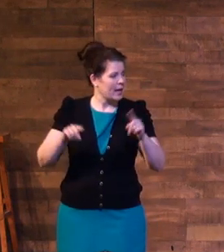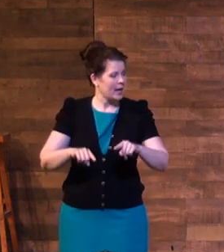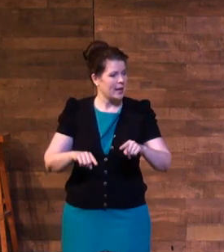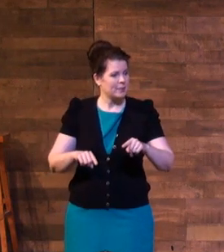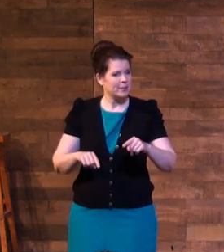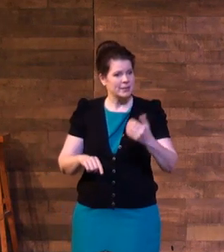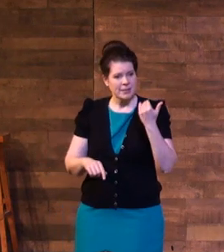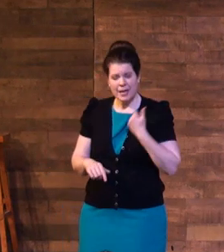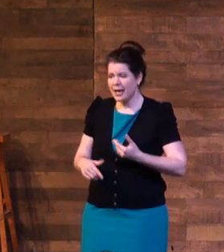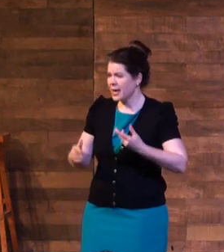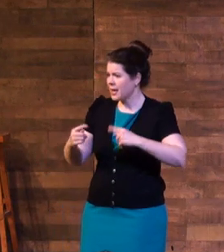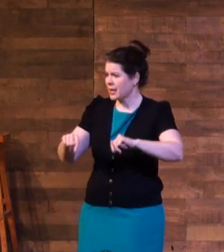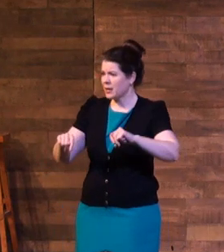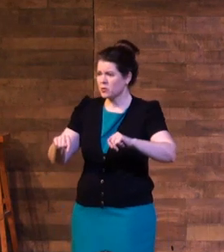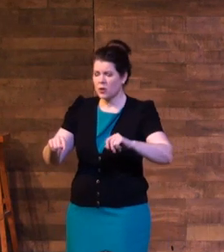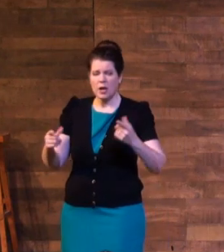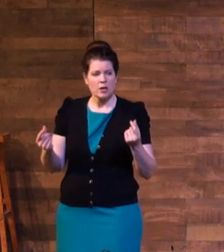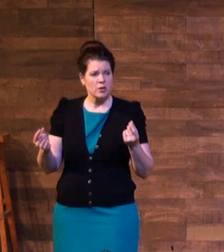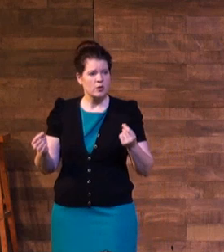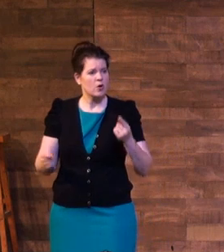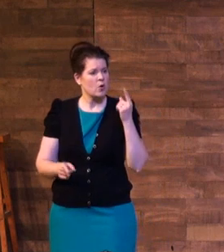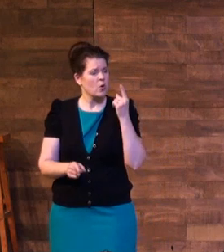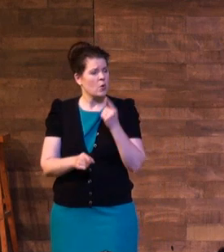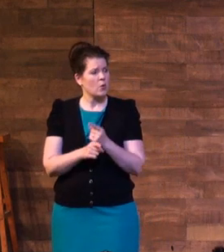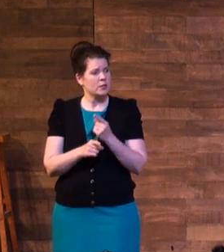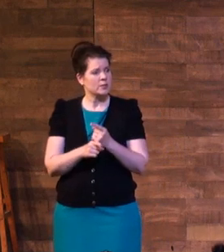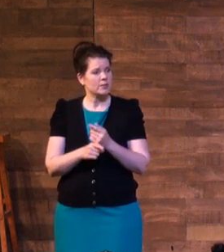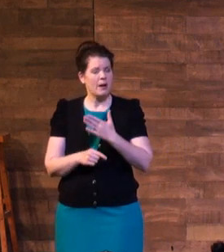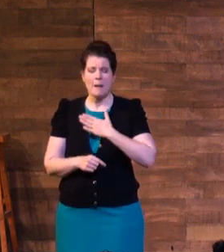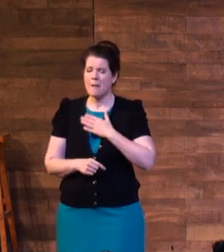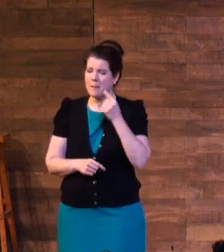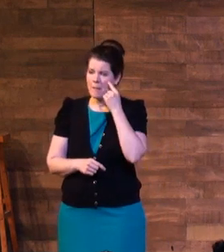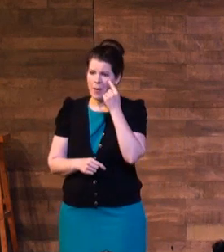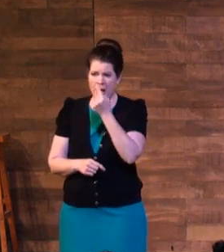regards to my faith, by trying to make sense